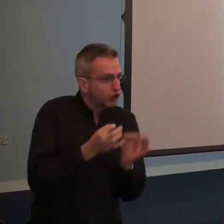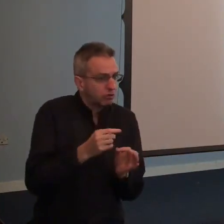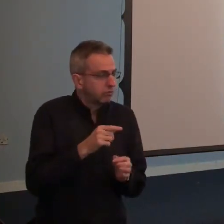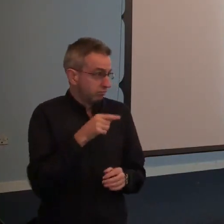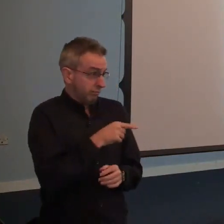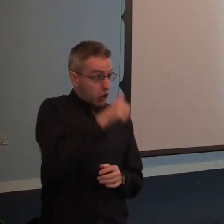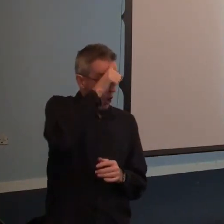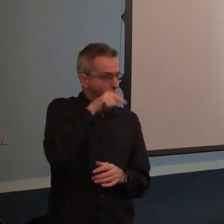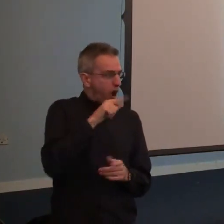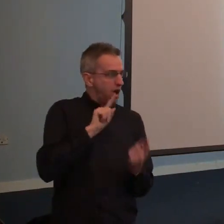Because